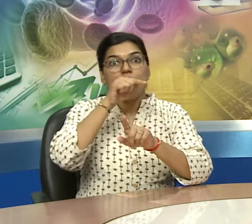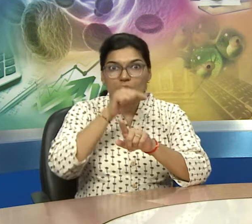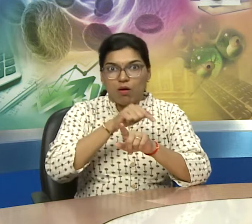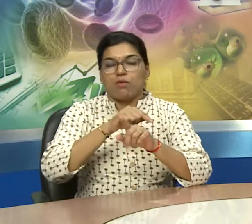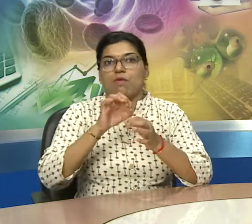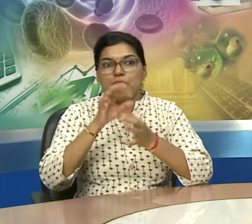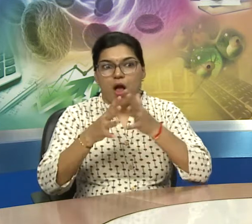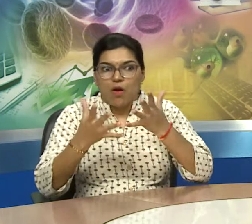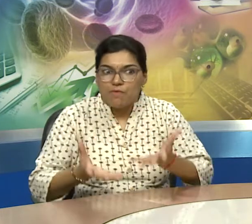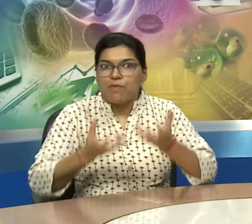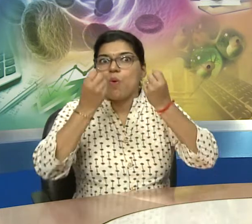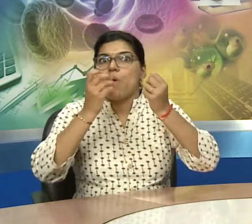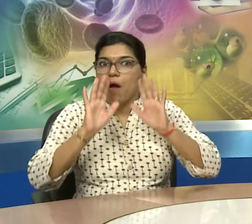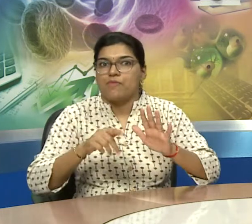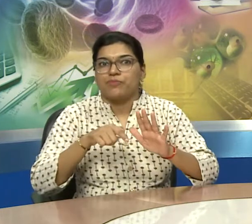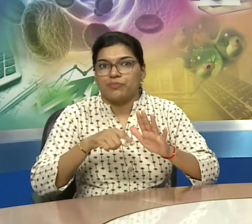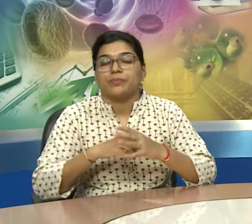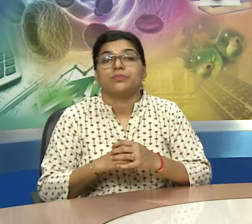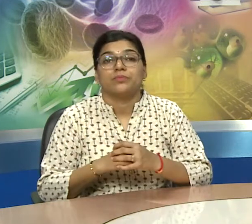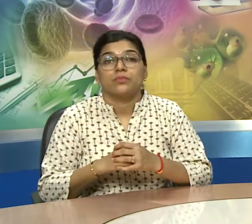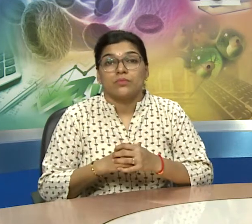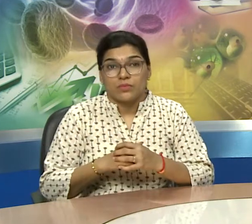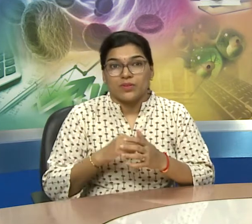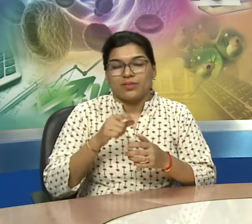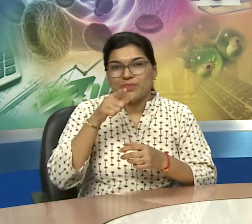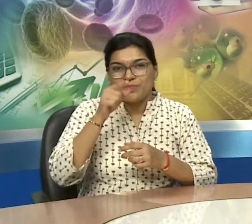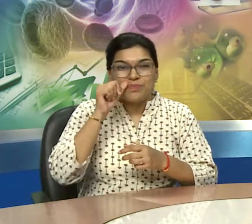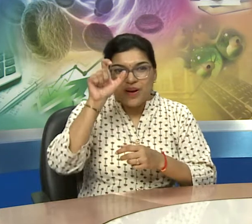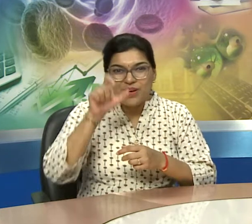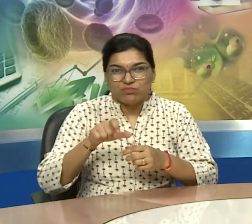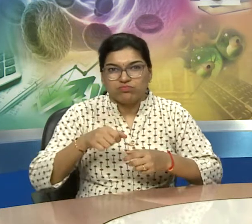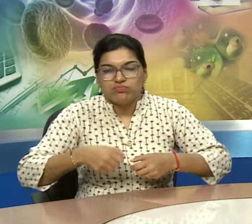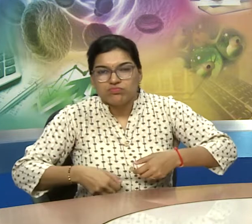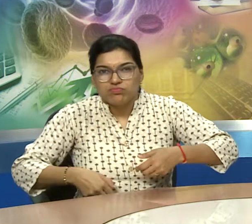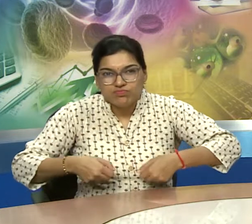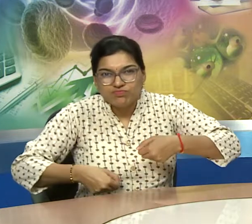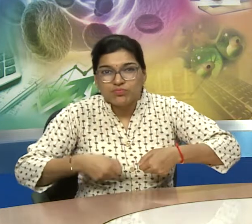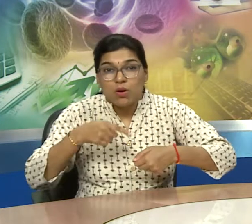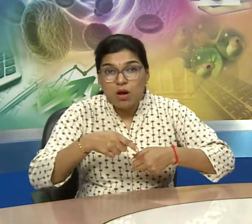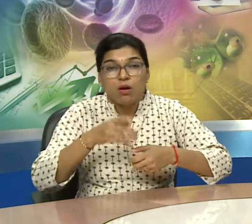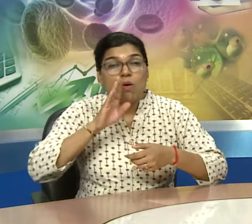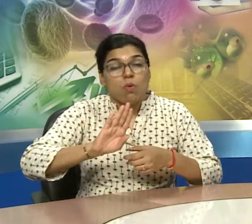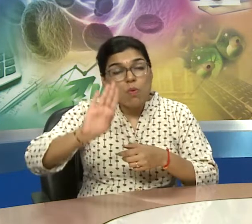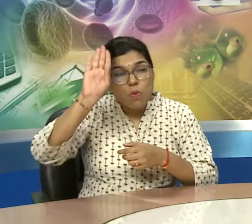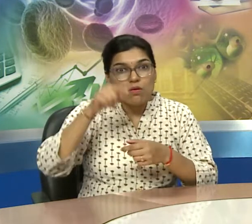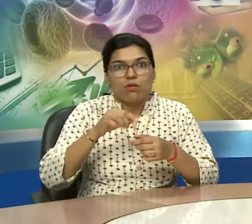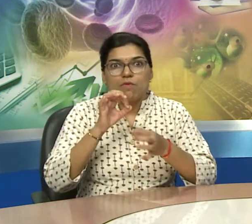Homo erectus. When the primitive human, whose name was Homo erectus, he